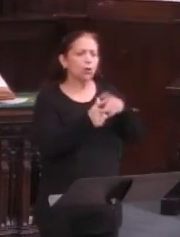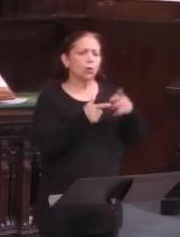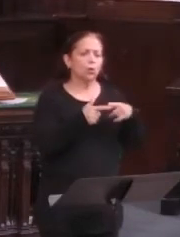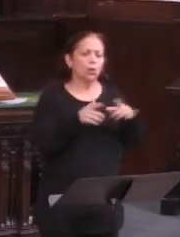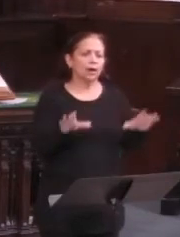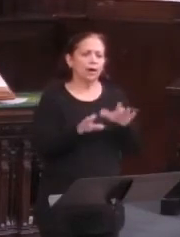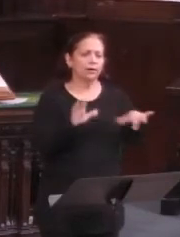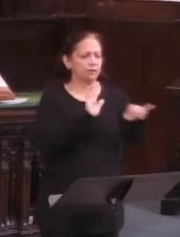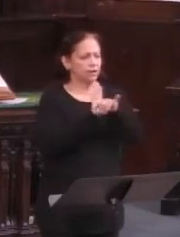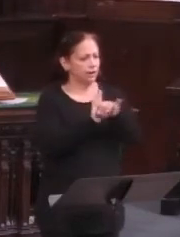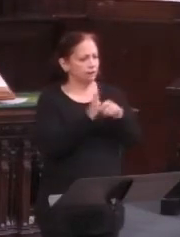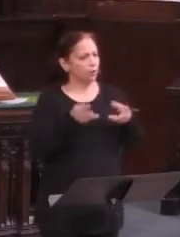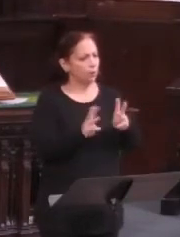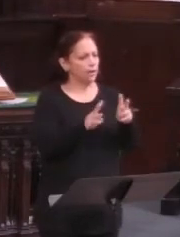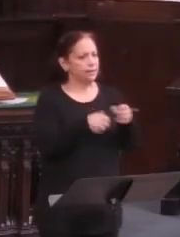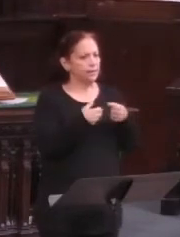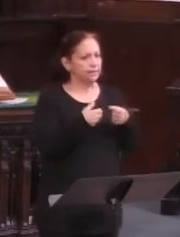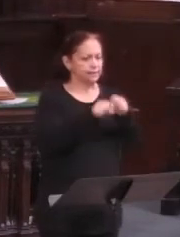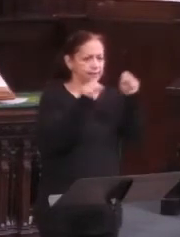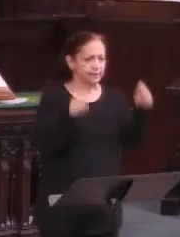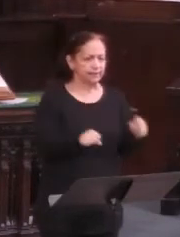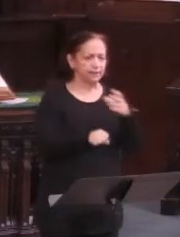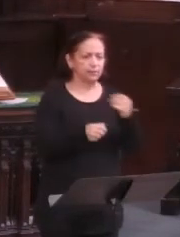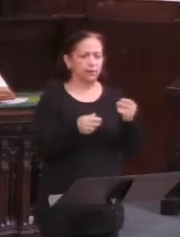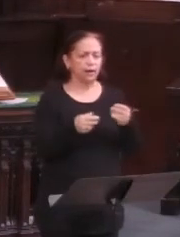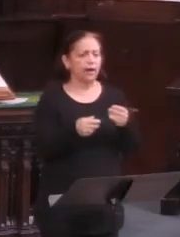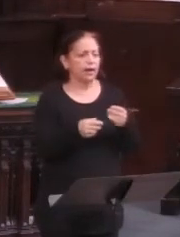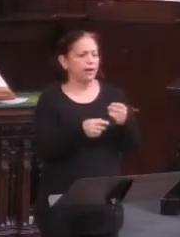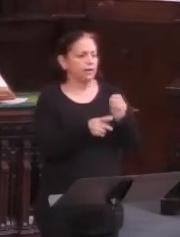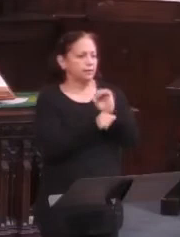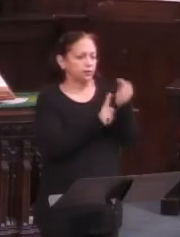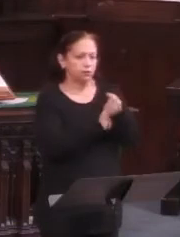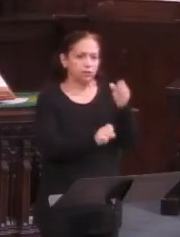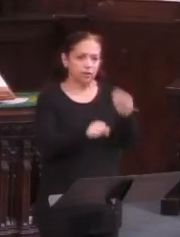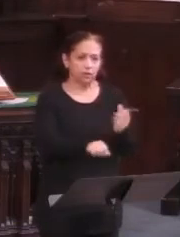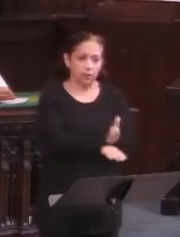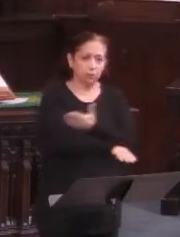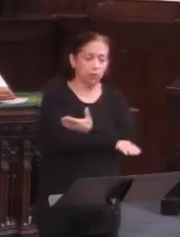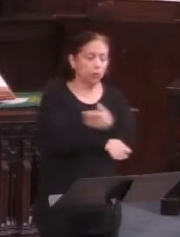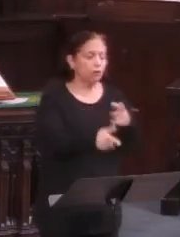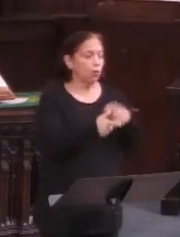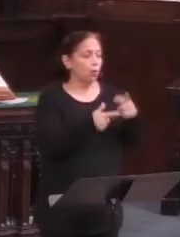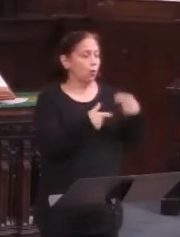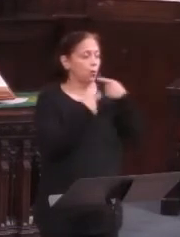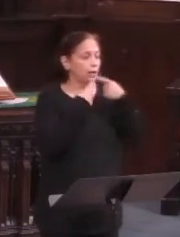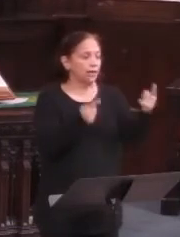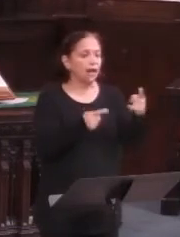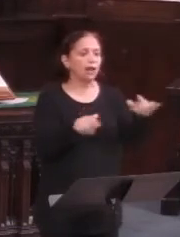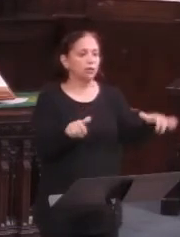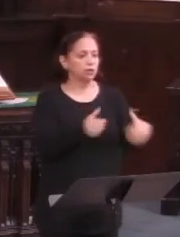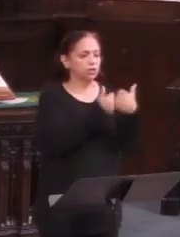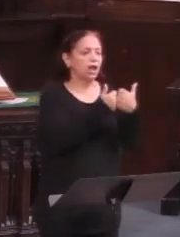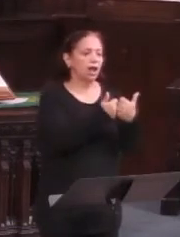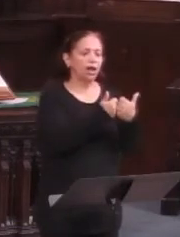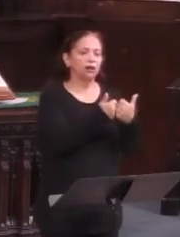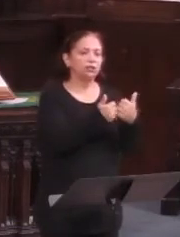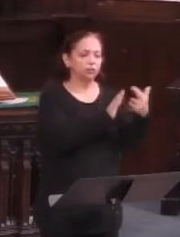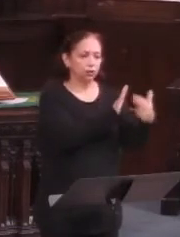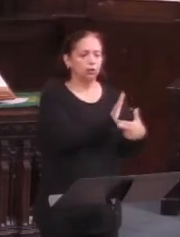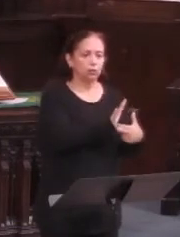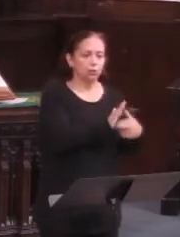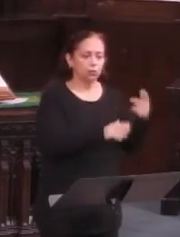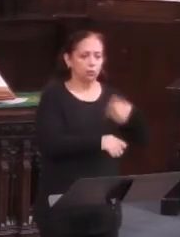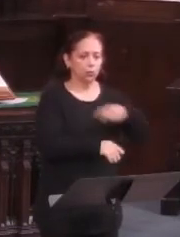identify ways that system and climates can be improved, when we blow the whistle or challenge the status quo, we risk